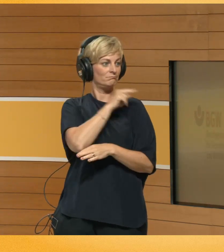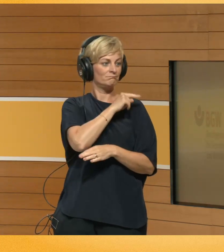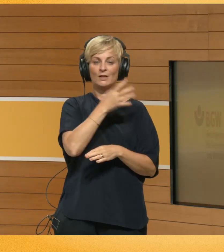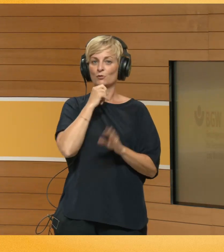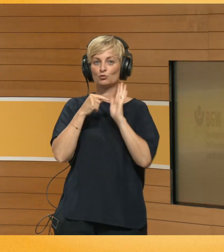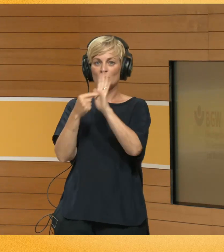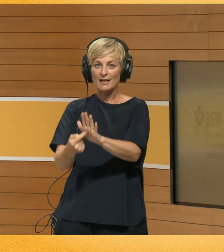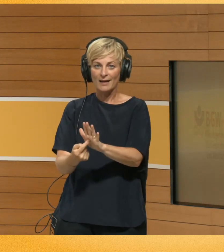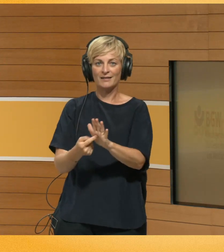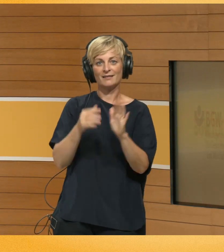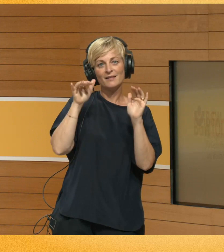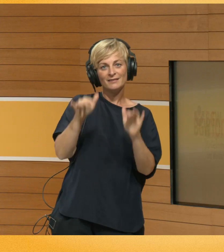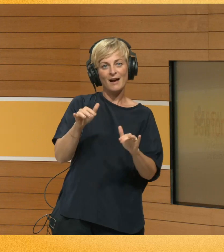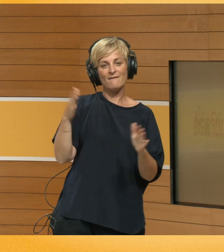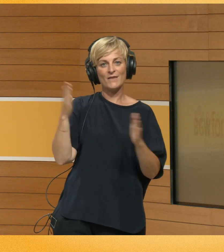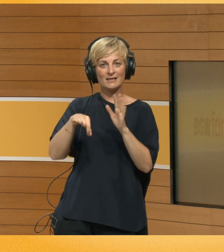to also